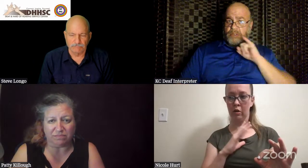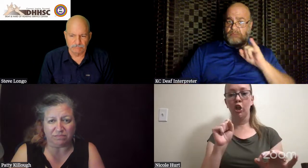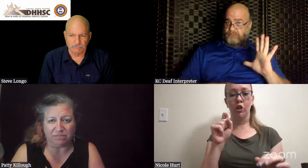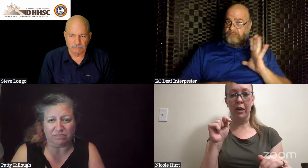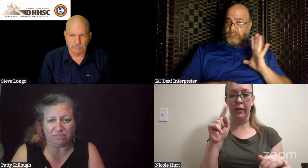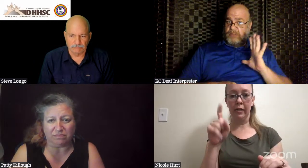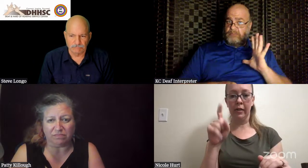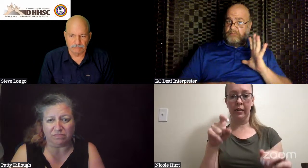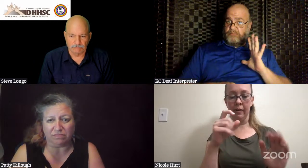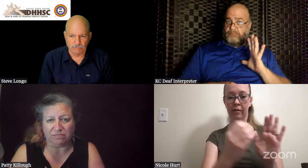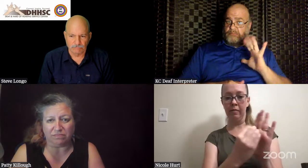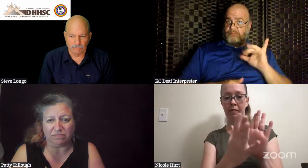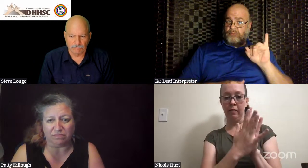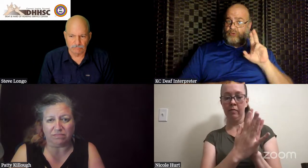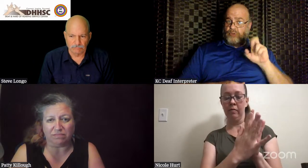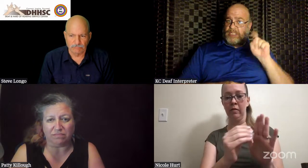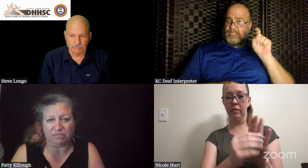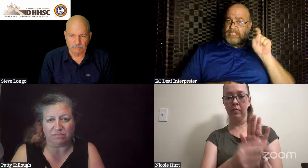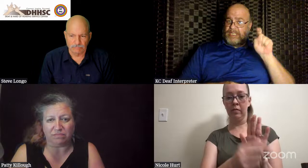documented.